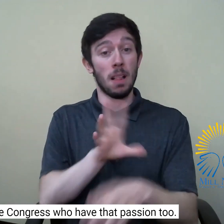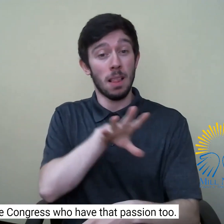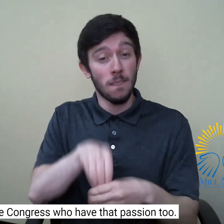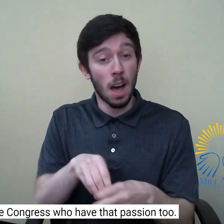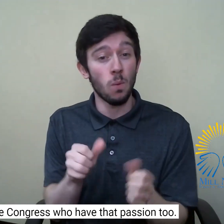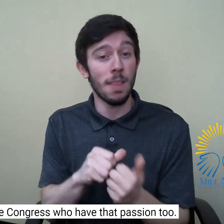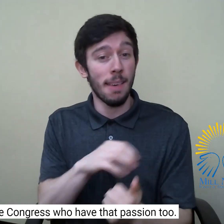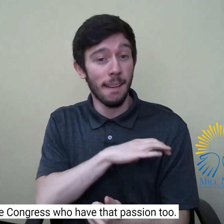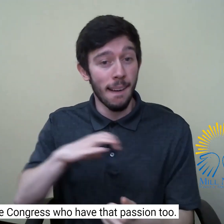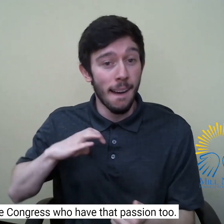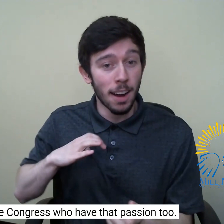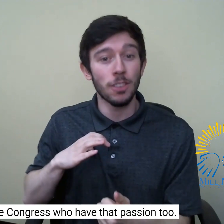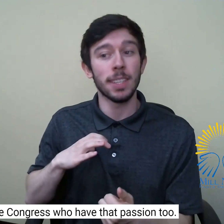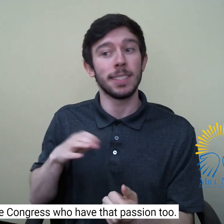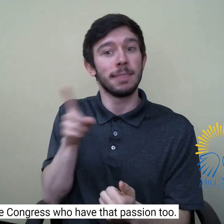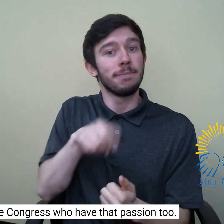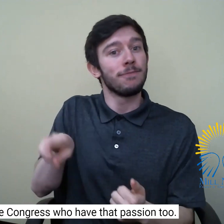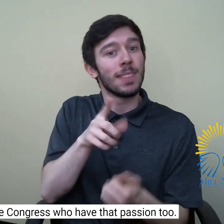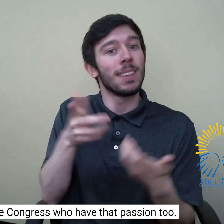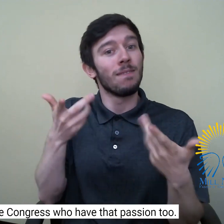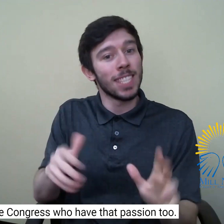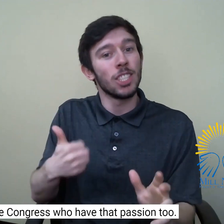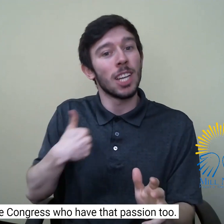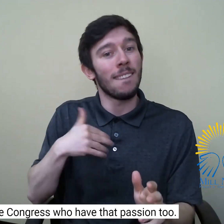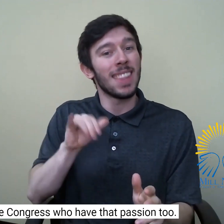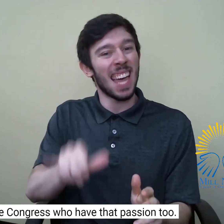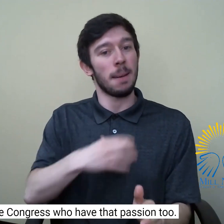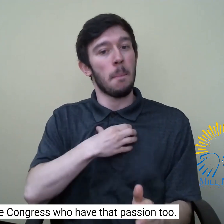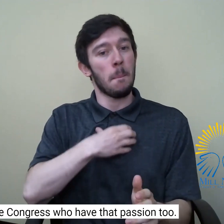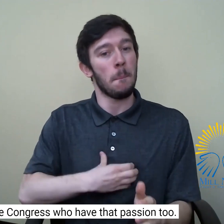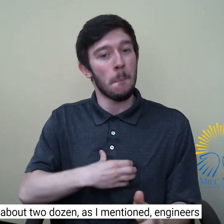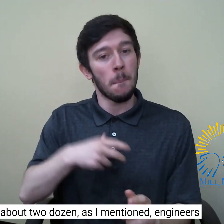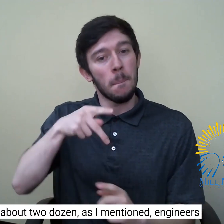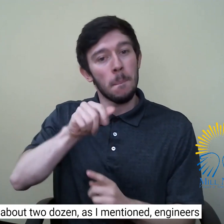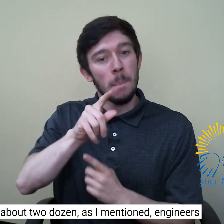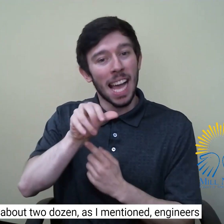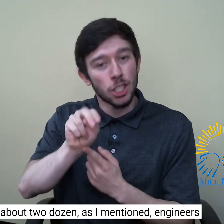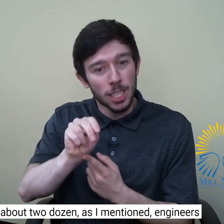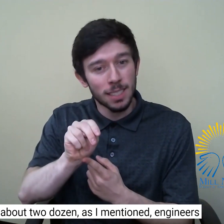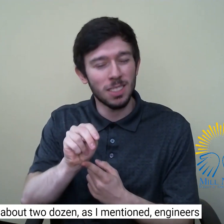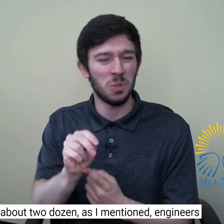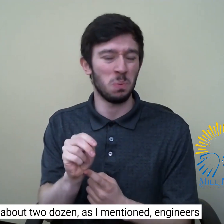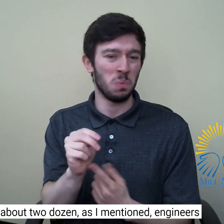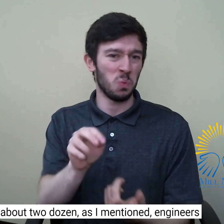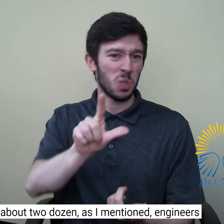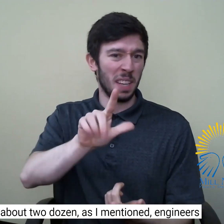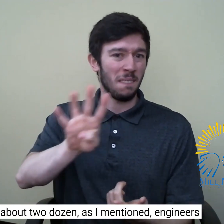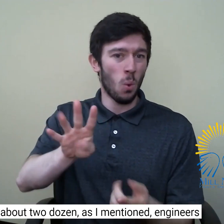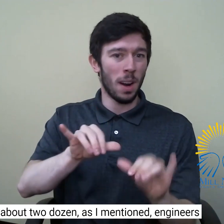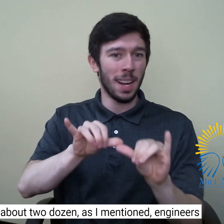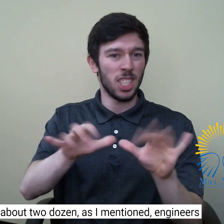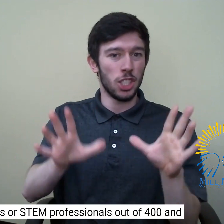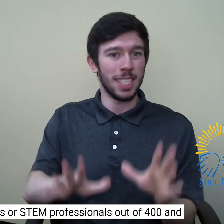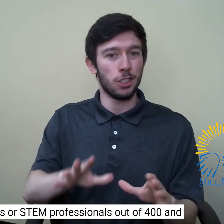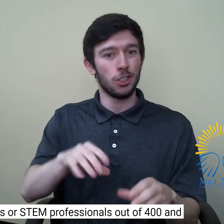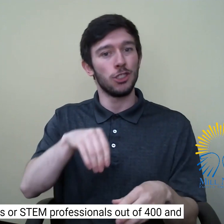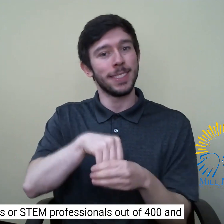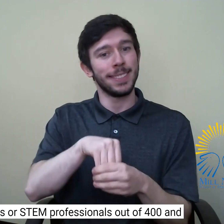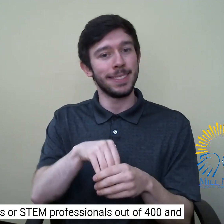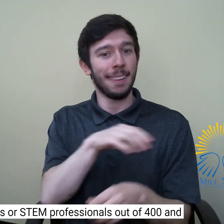like Congress who have that passion too. There are only about 24, as I mentioned, engineers in Congress,